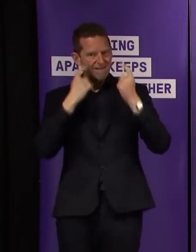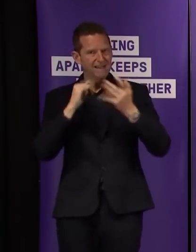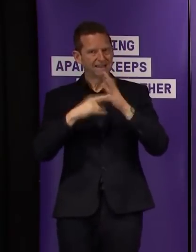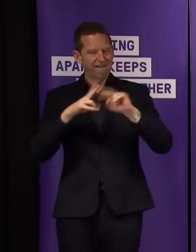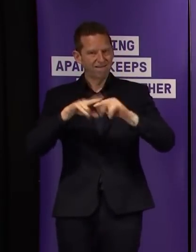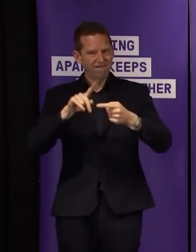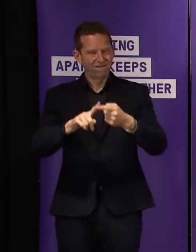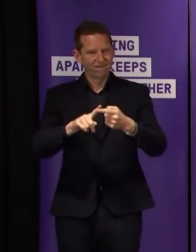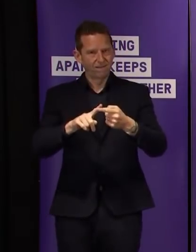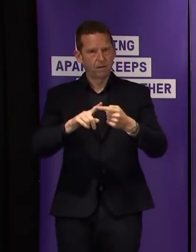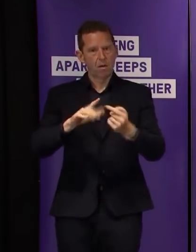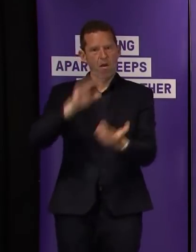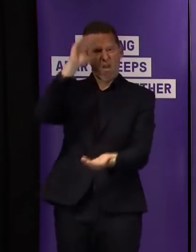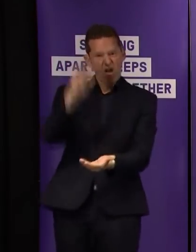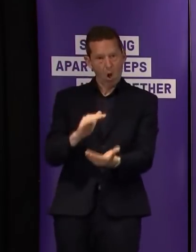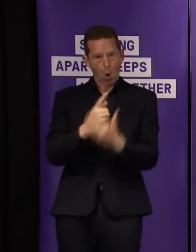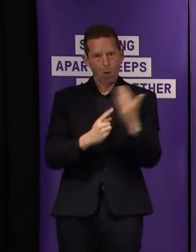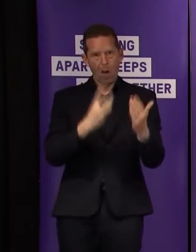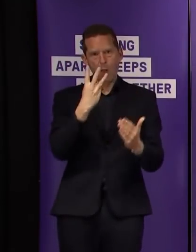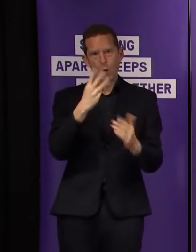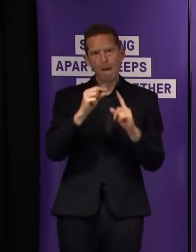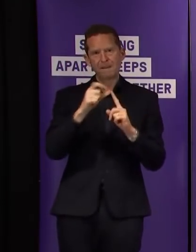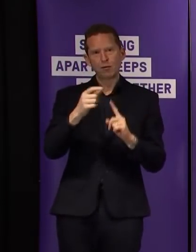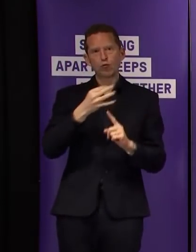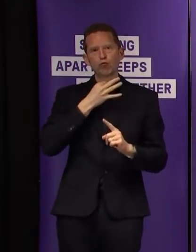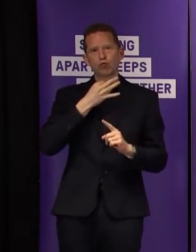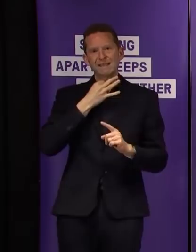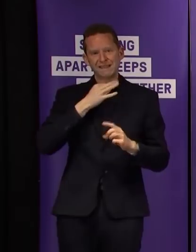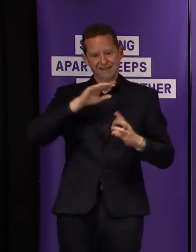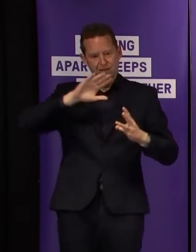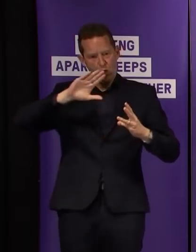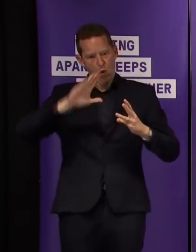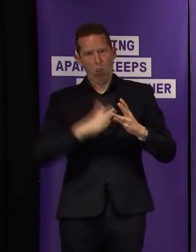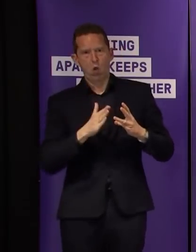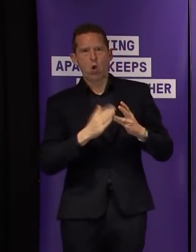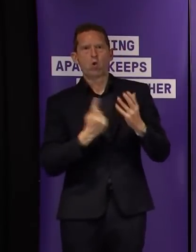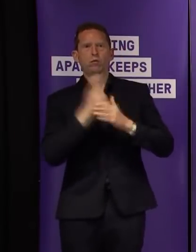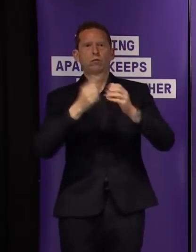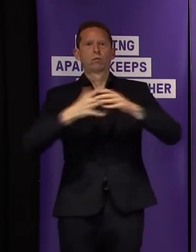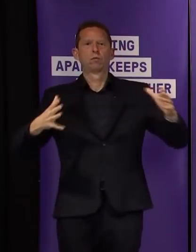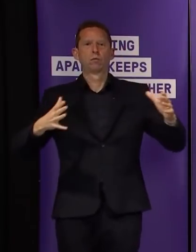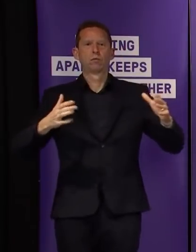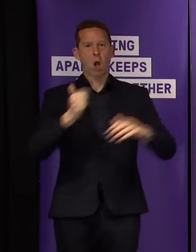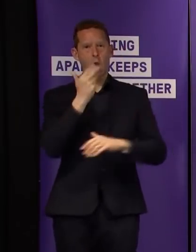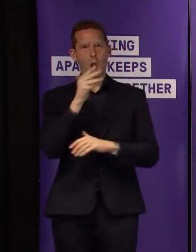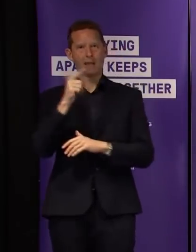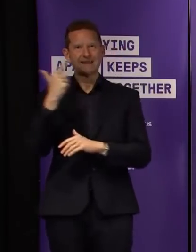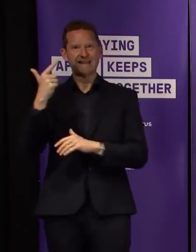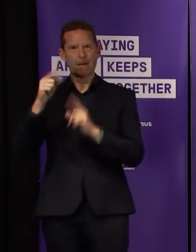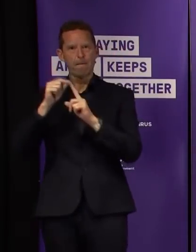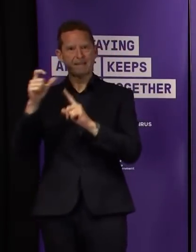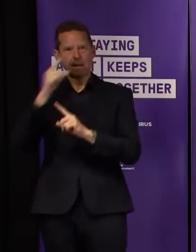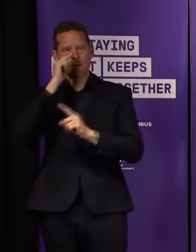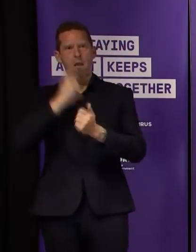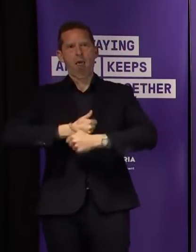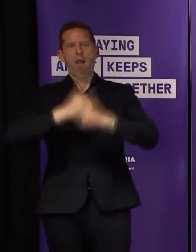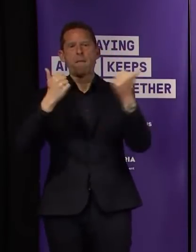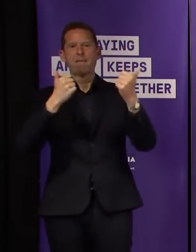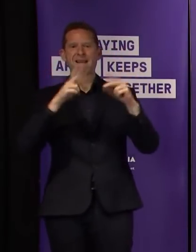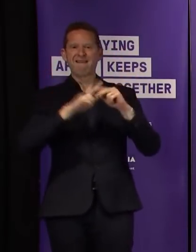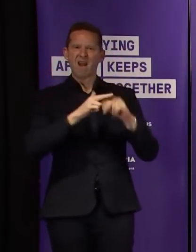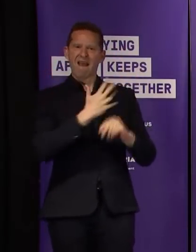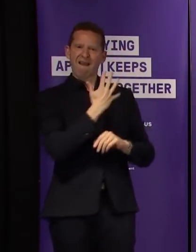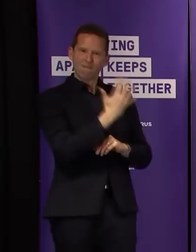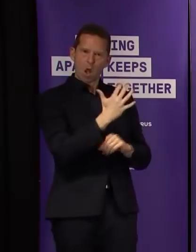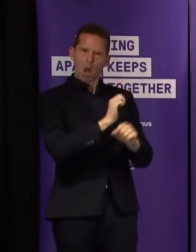goes down to 3%. So a 97% chance that this will work. That's why when I say there's no choice, and that as